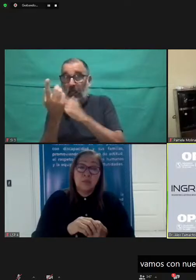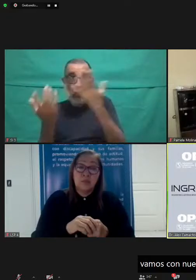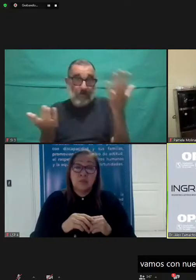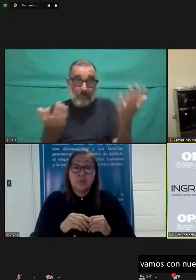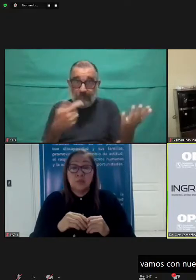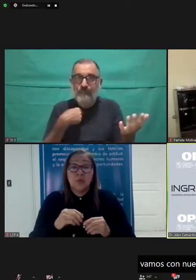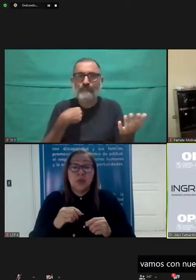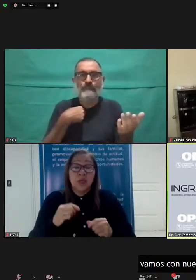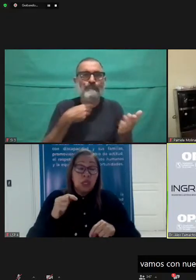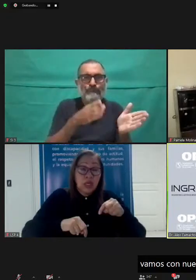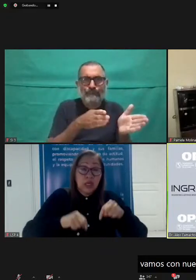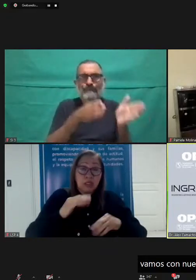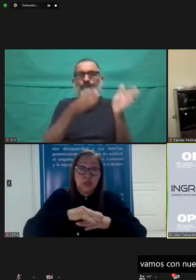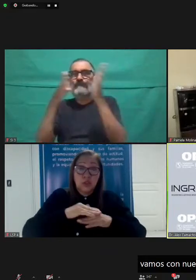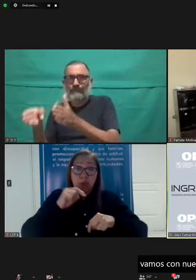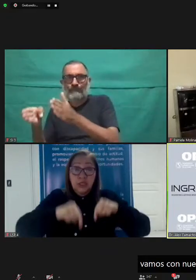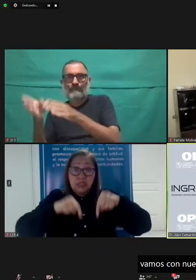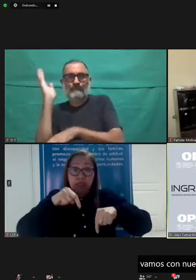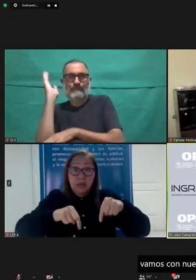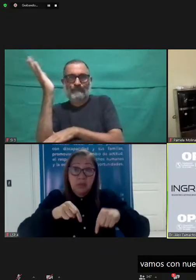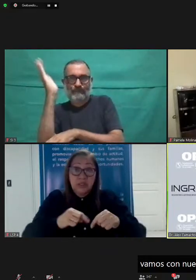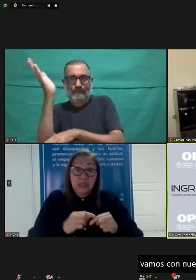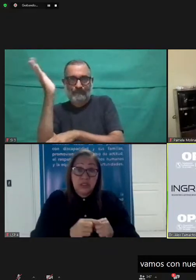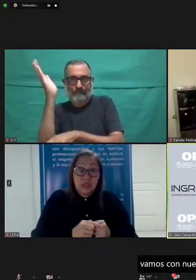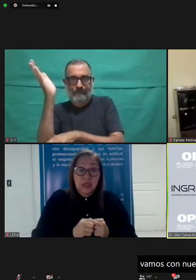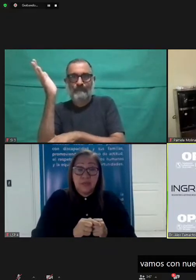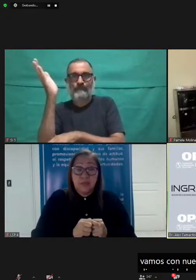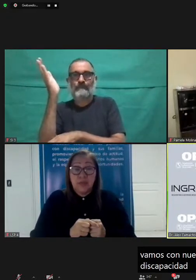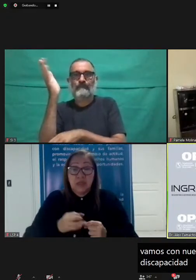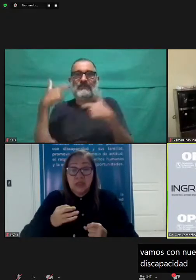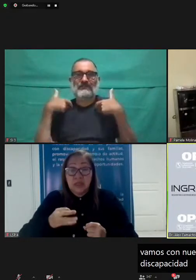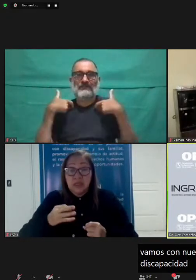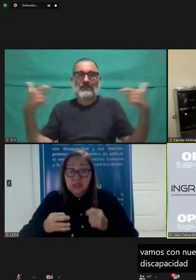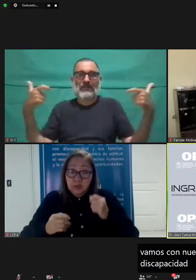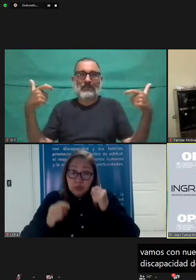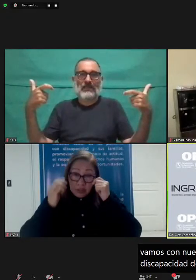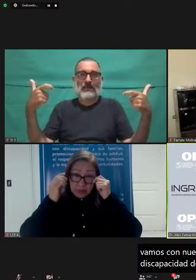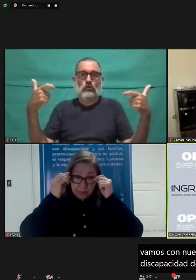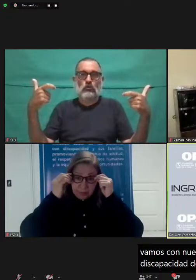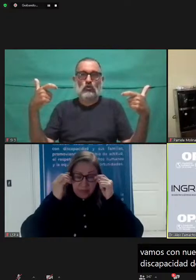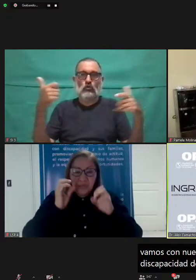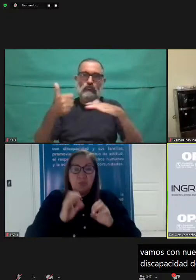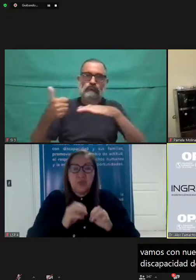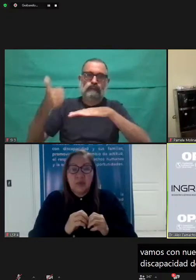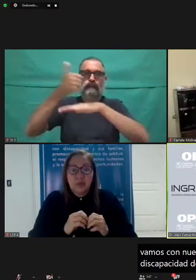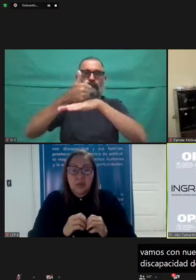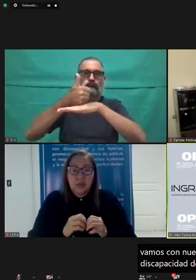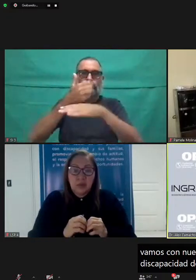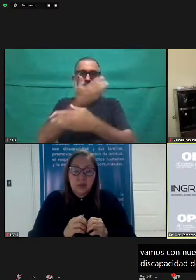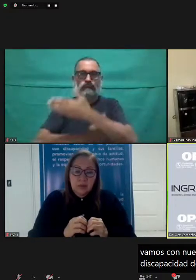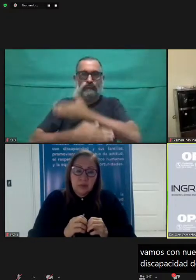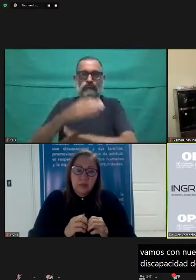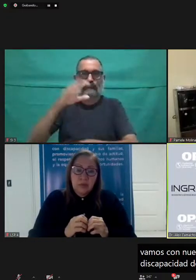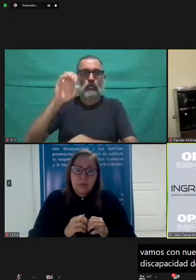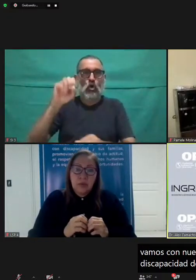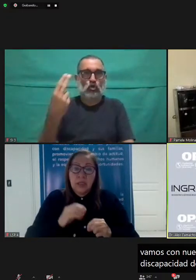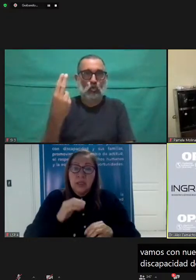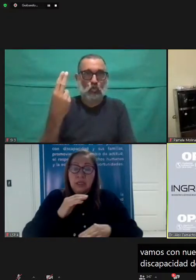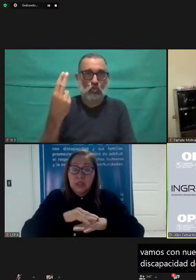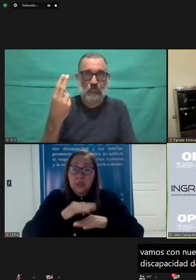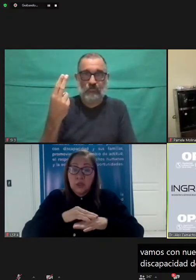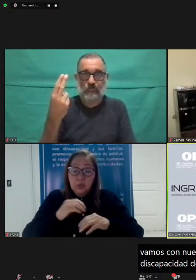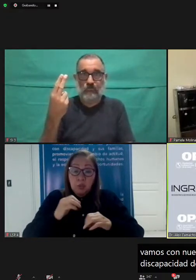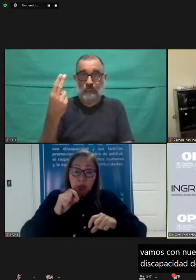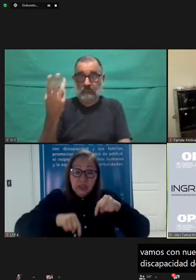is a delegate of the special of the national secretary on